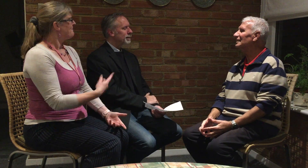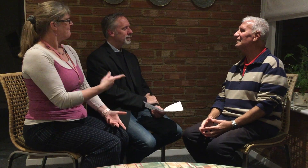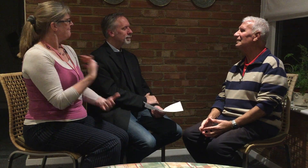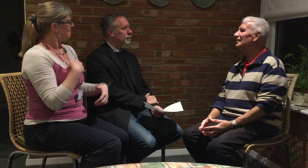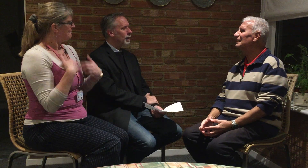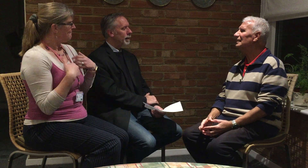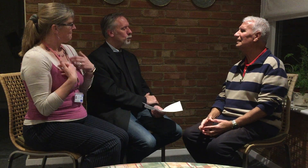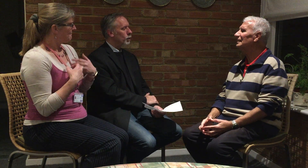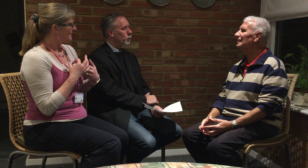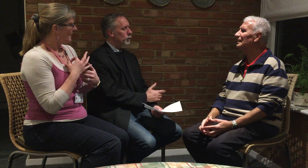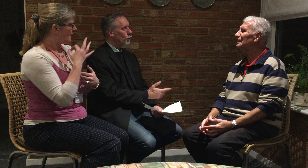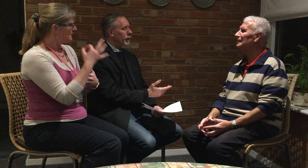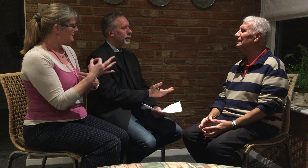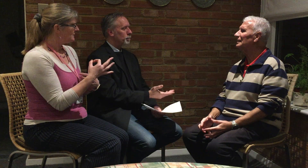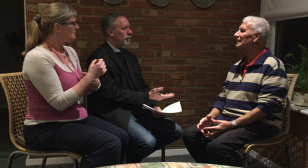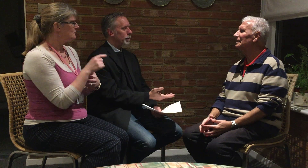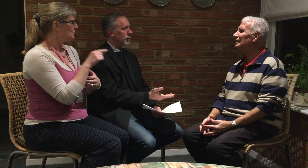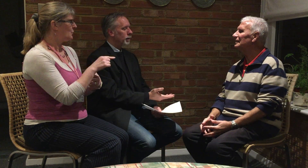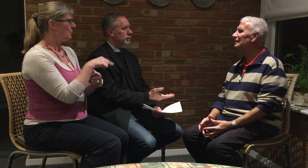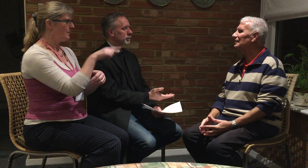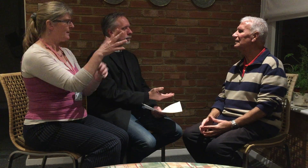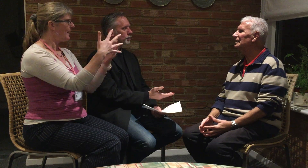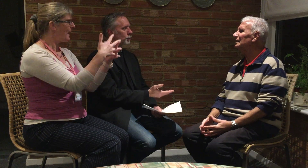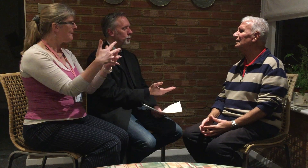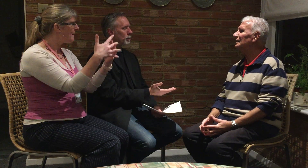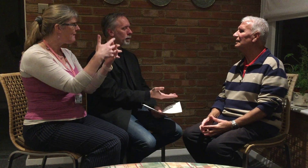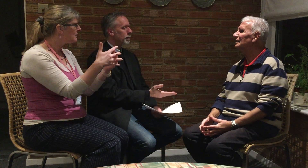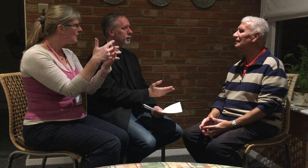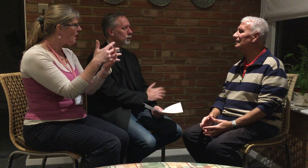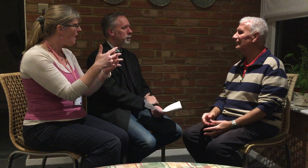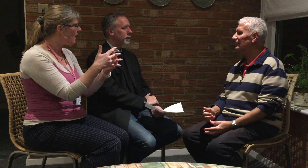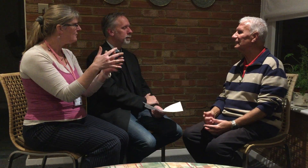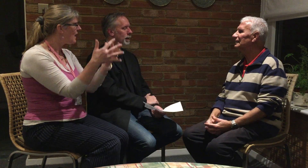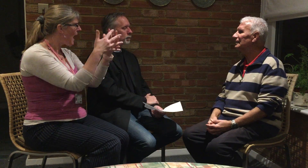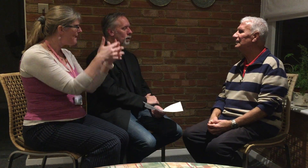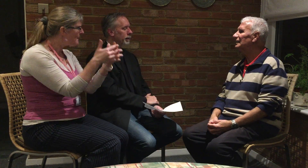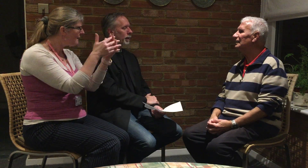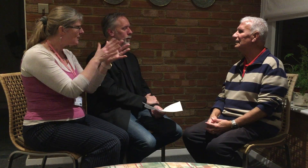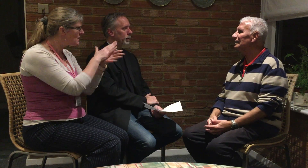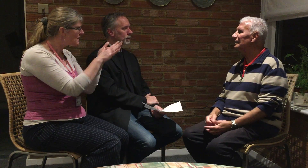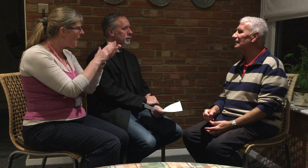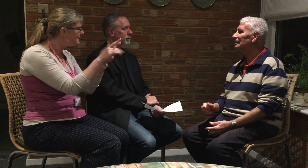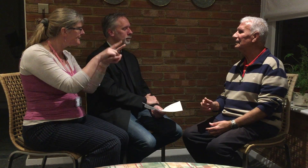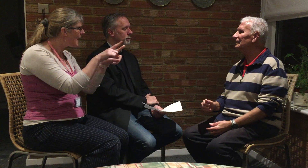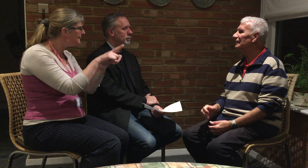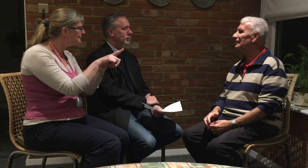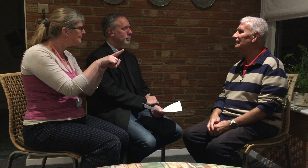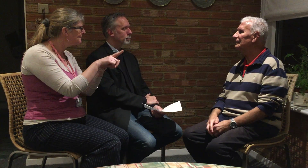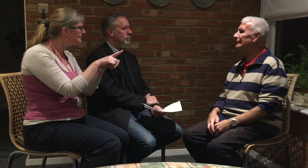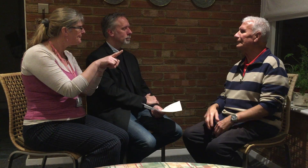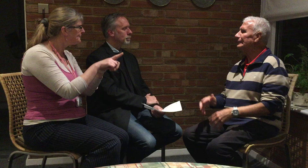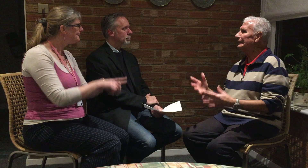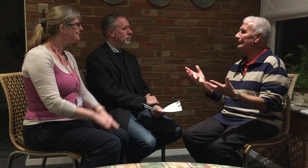interest, when you're in America, do Americans speak the same sign language?